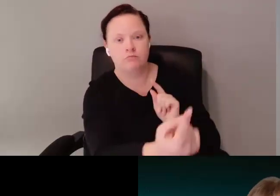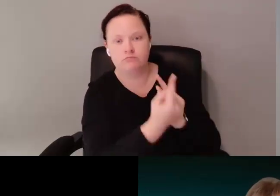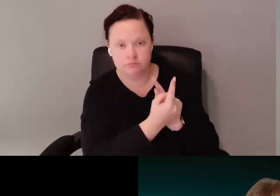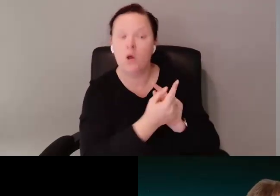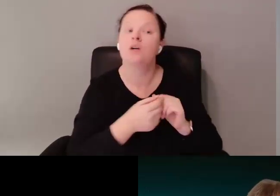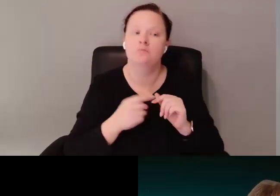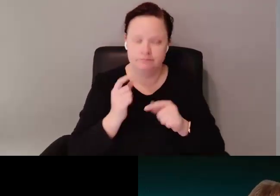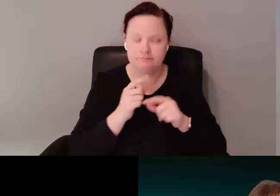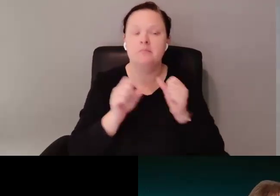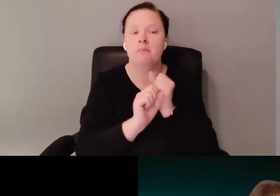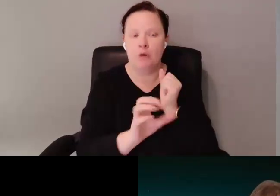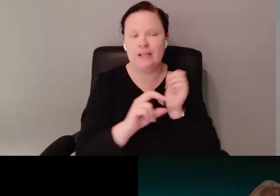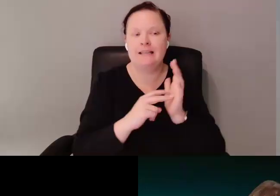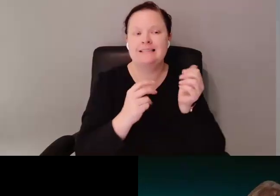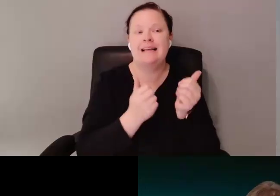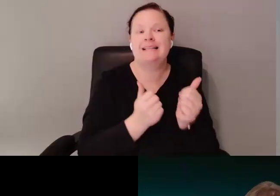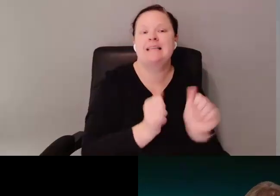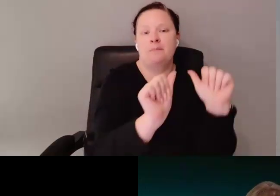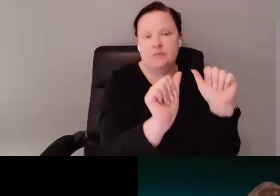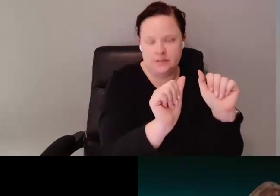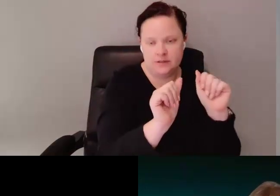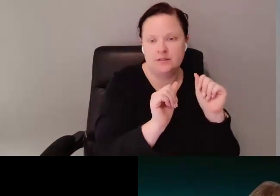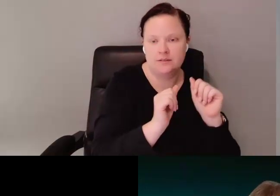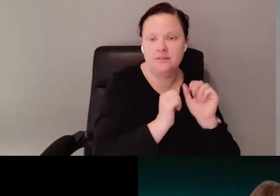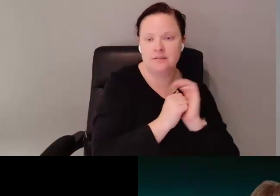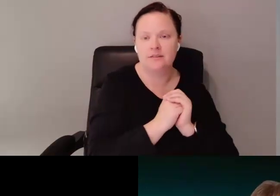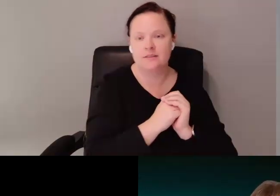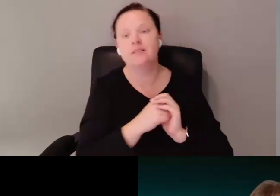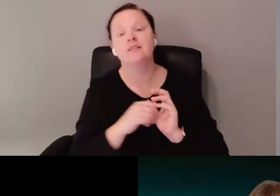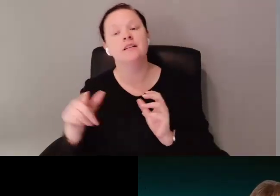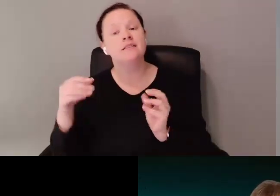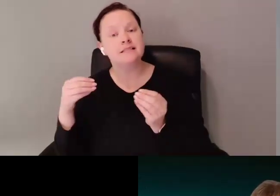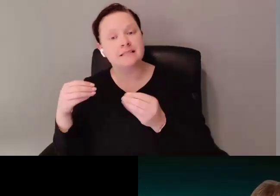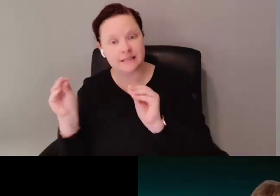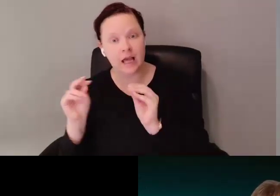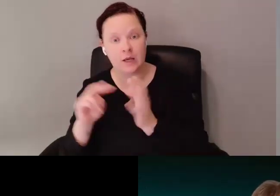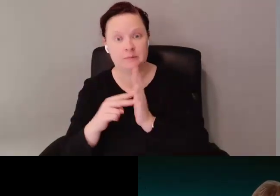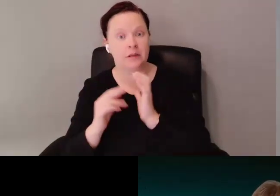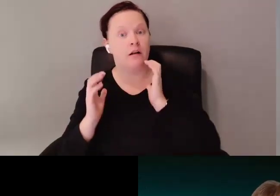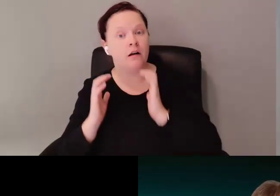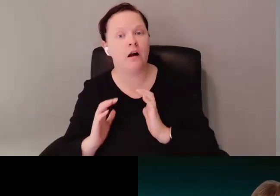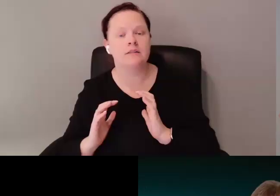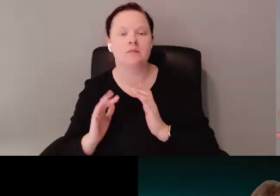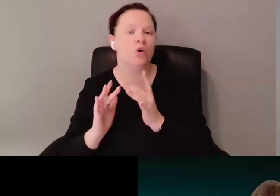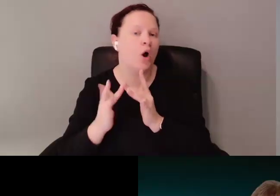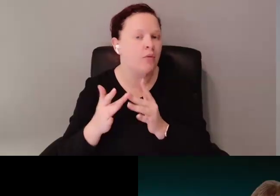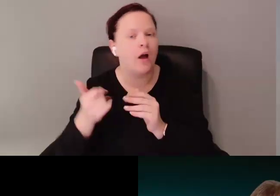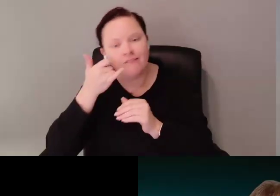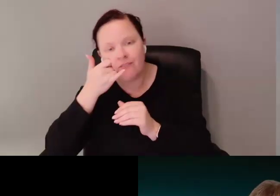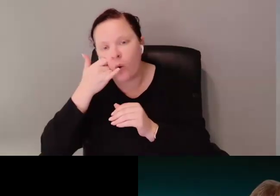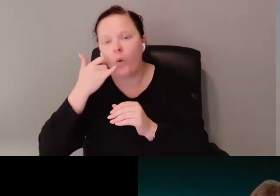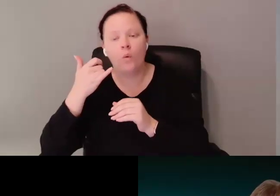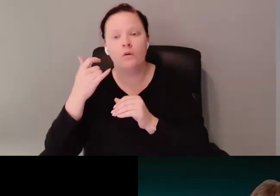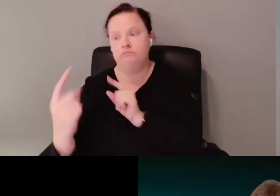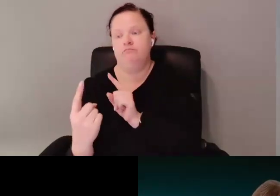Yes, you're right. Sales is when you actually have the customer in front of you or on the phone and